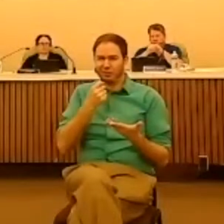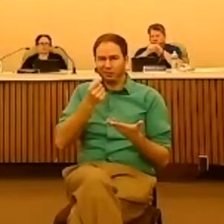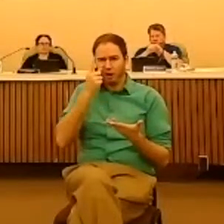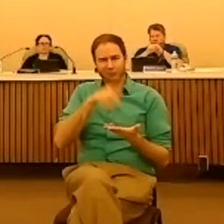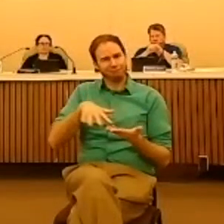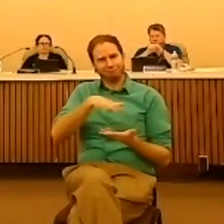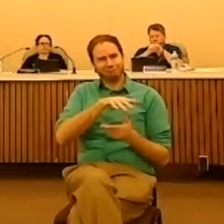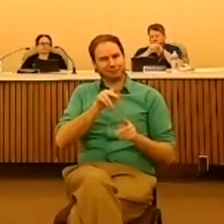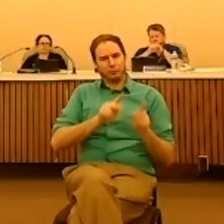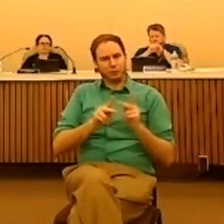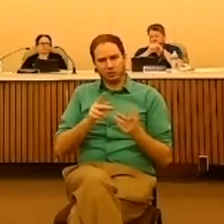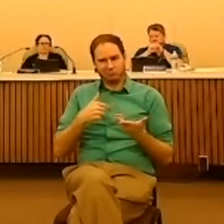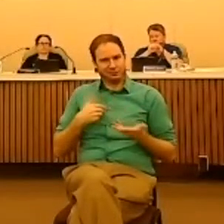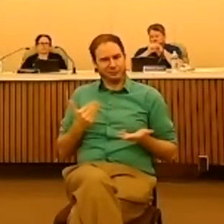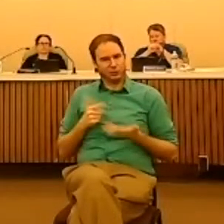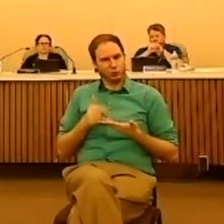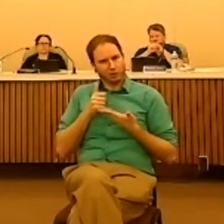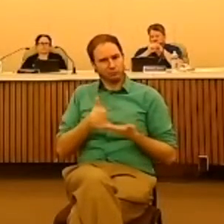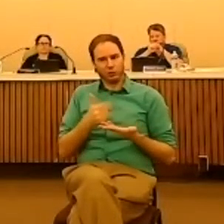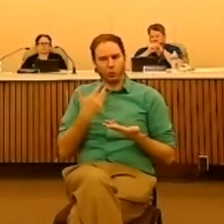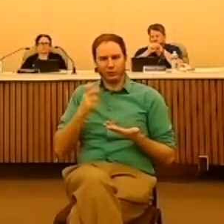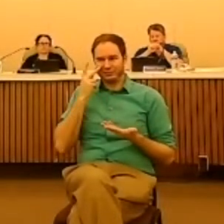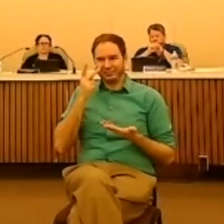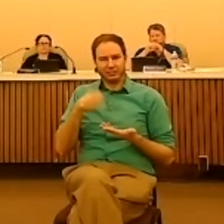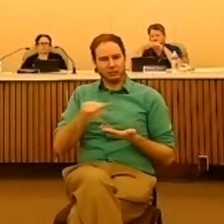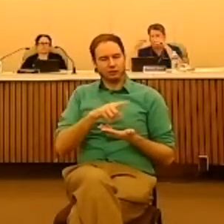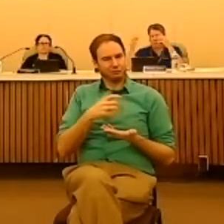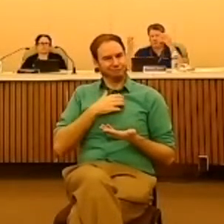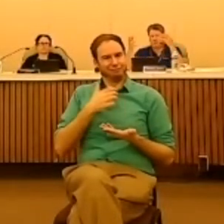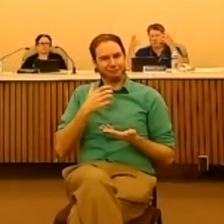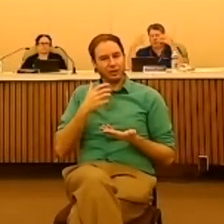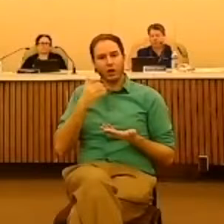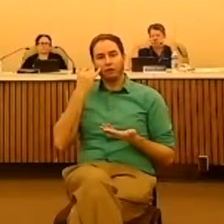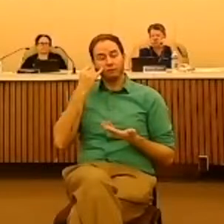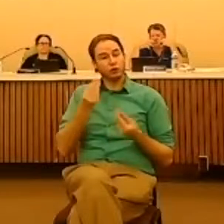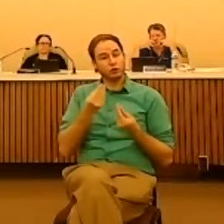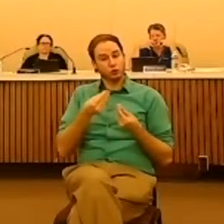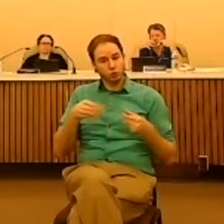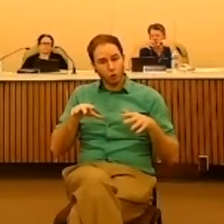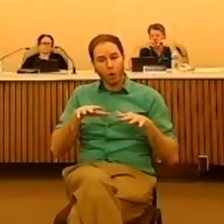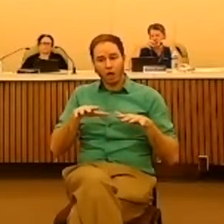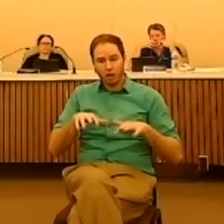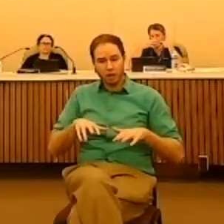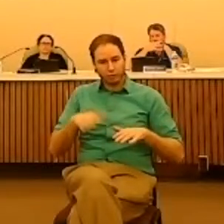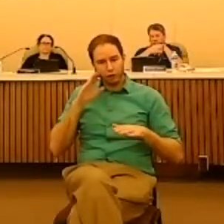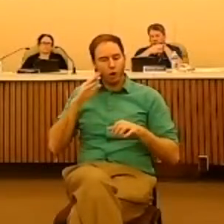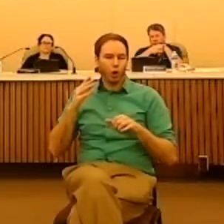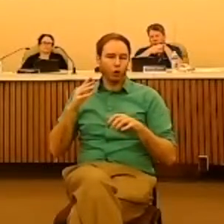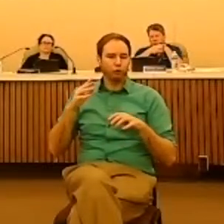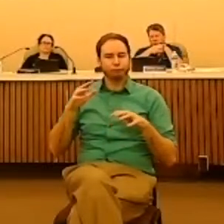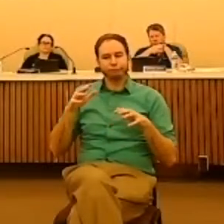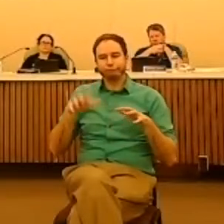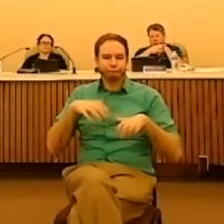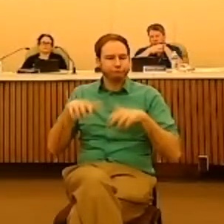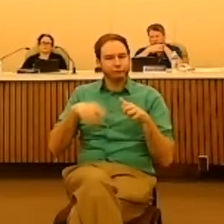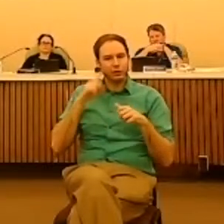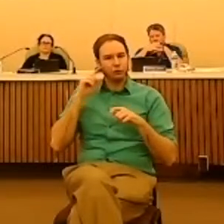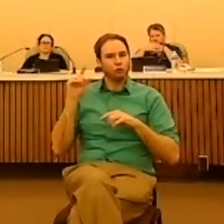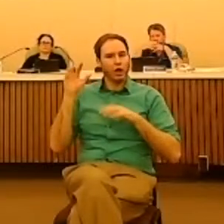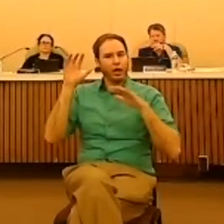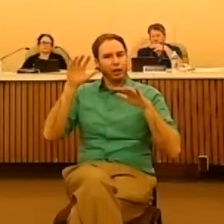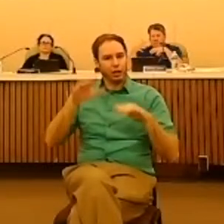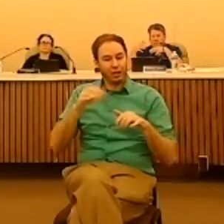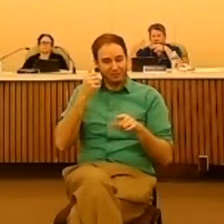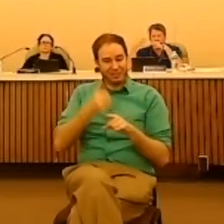understand, we certainly don't want to see, when the soil is disturbed and there's rain, if it's